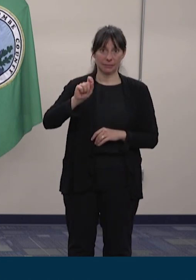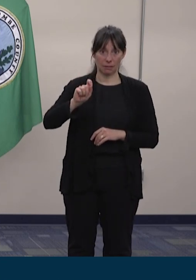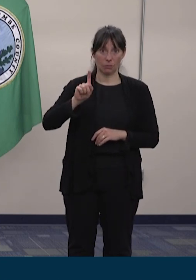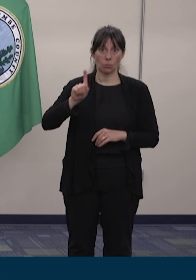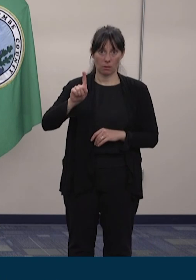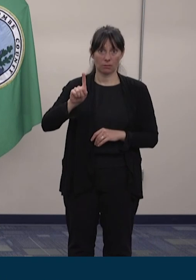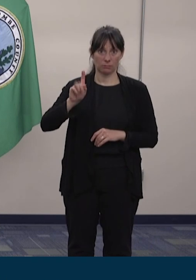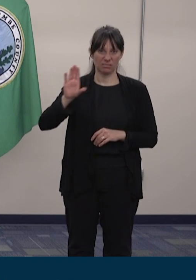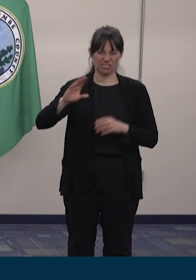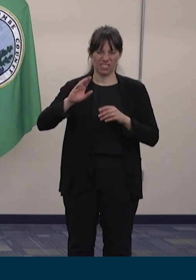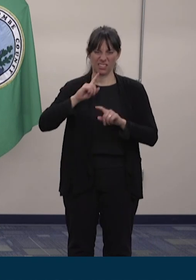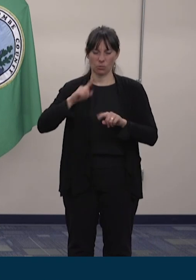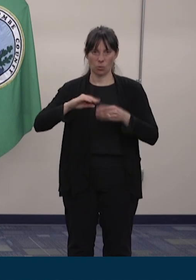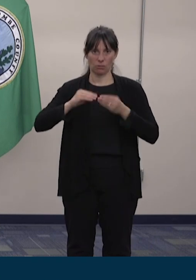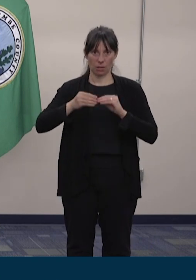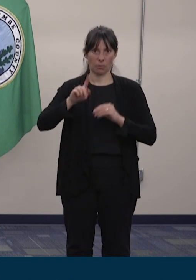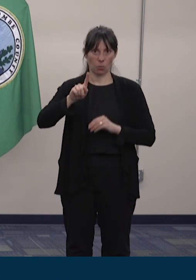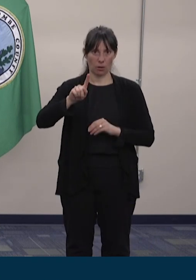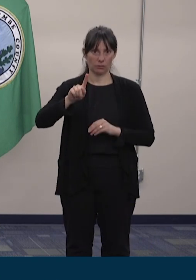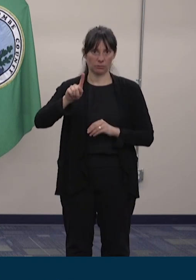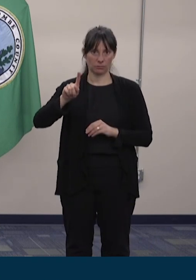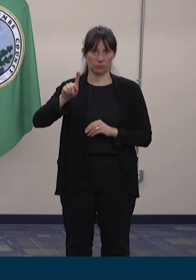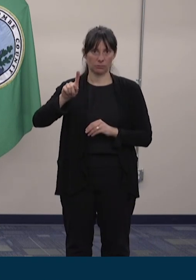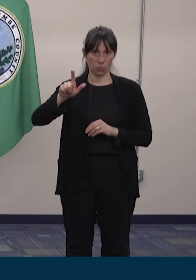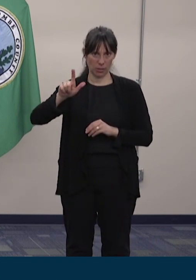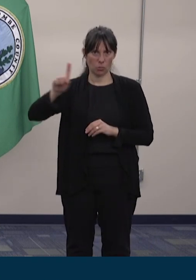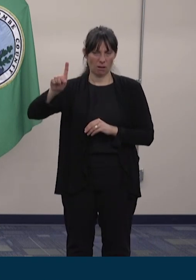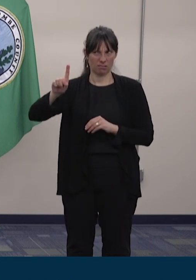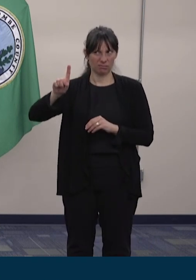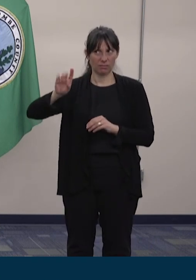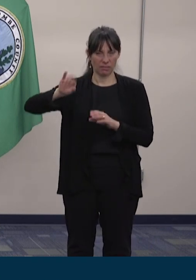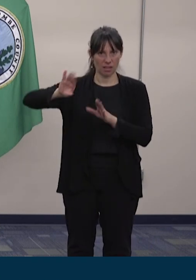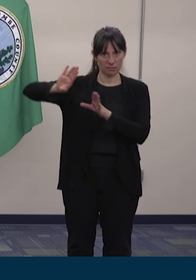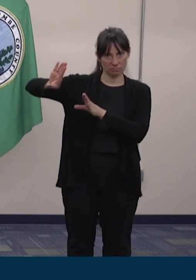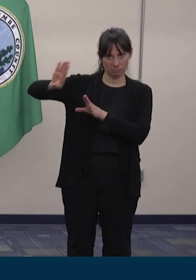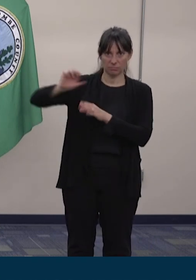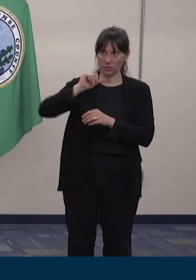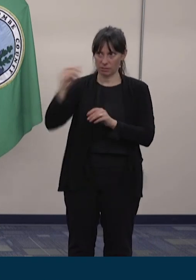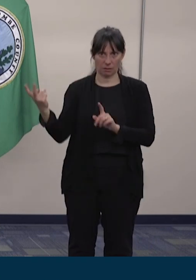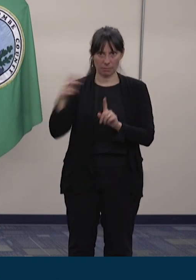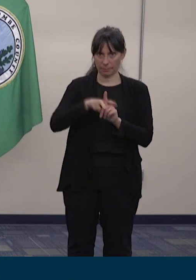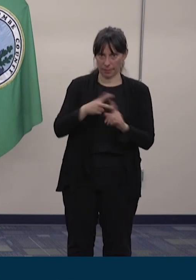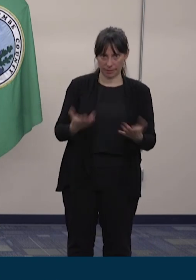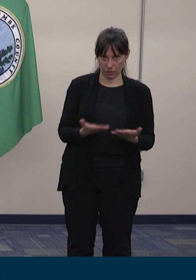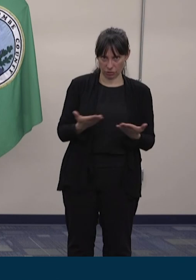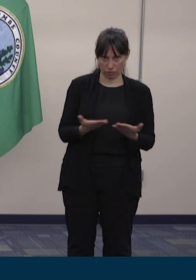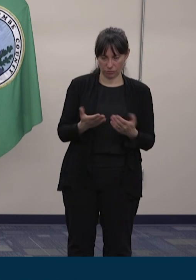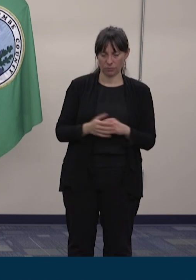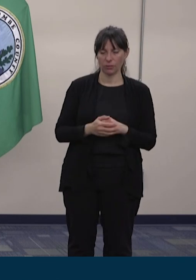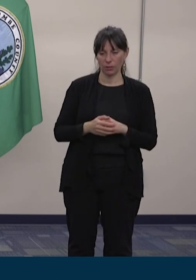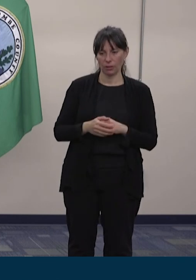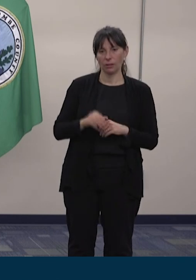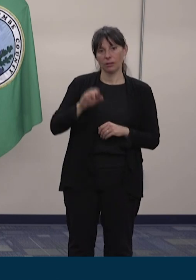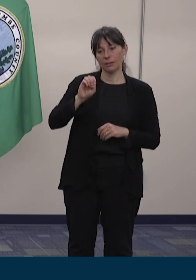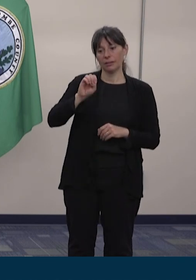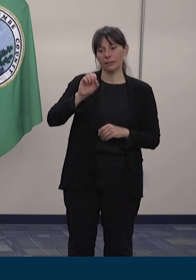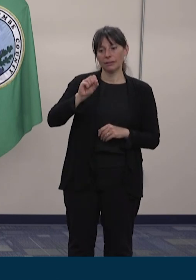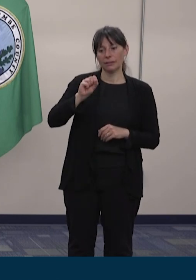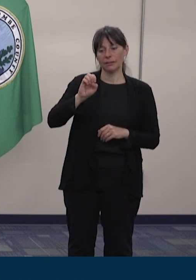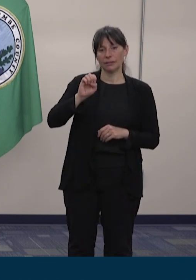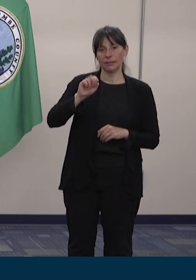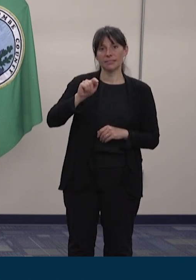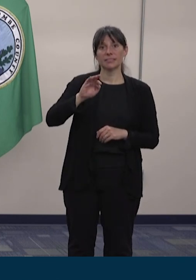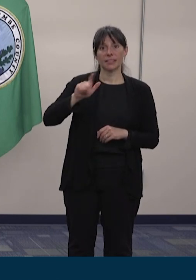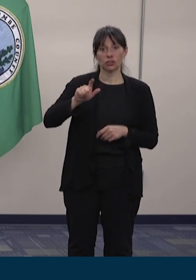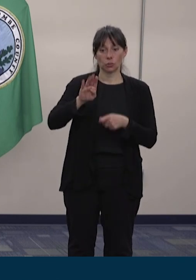121. So that is el not contacto con la applicable in comunidad. Buncombe County. Y To be deemed an essential para business, ser you must be un